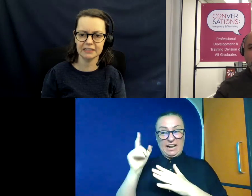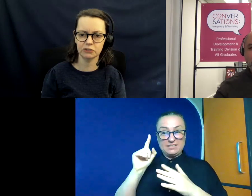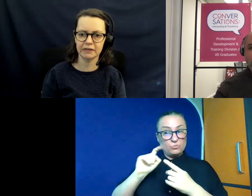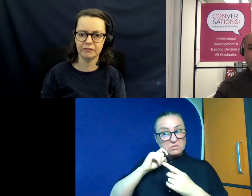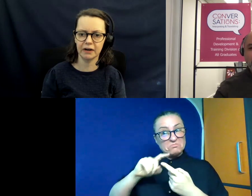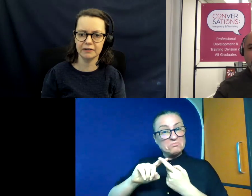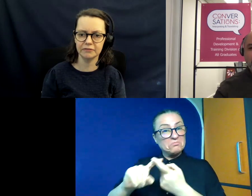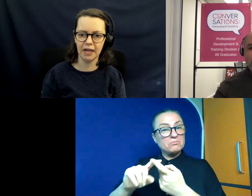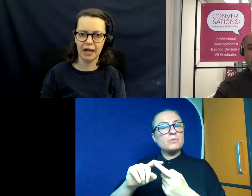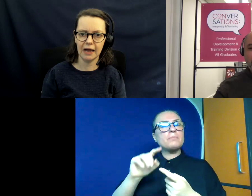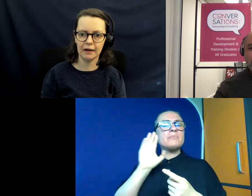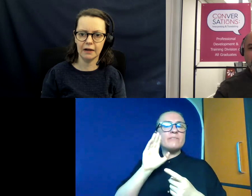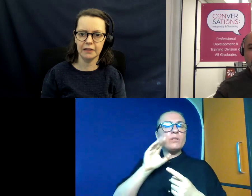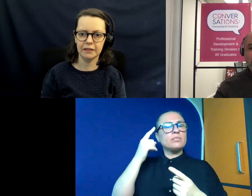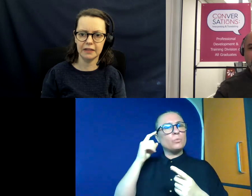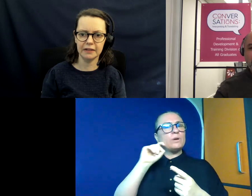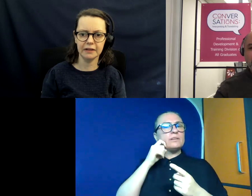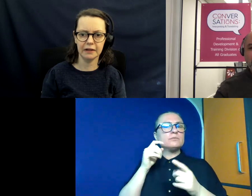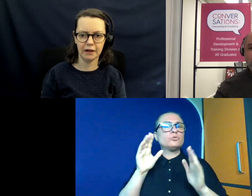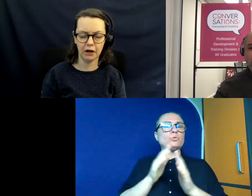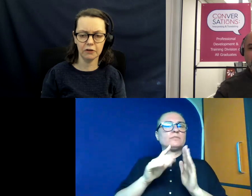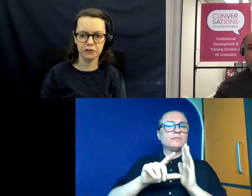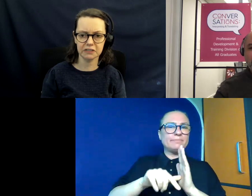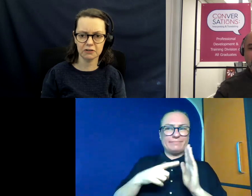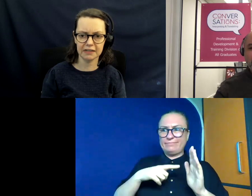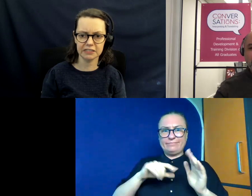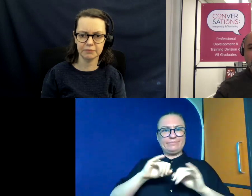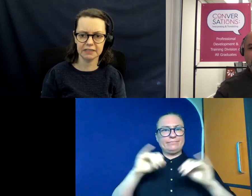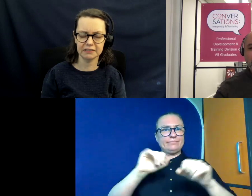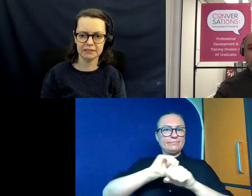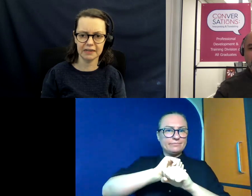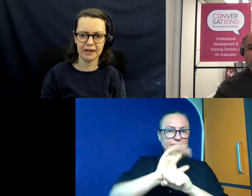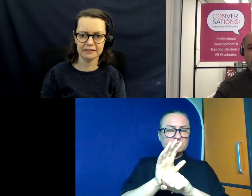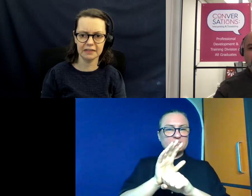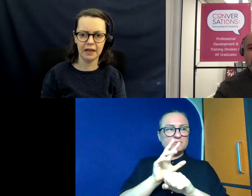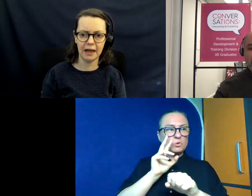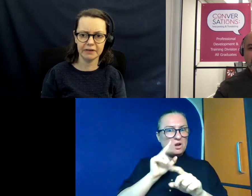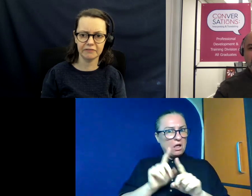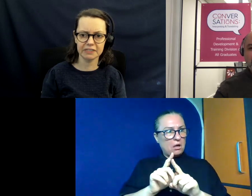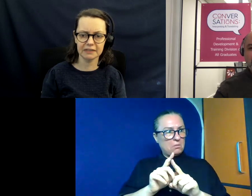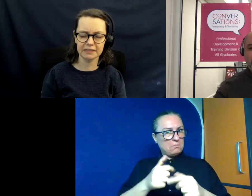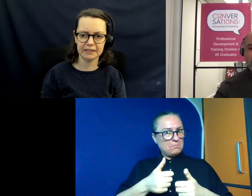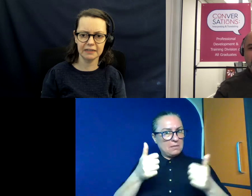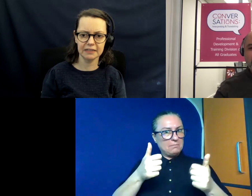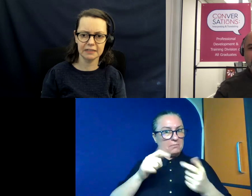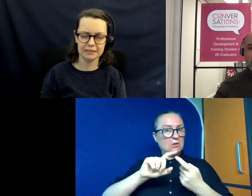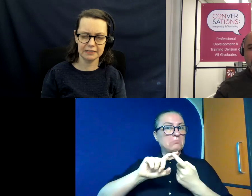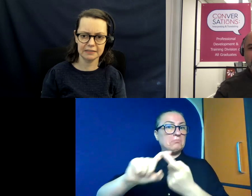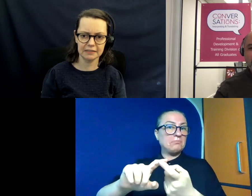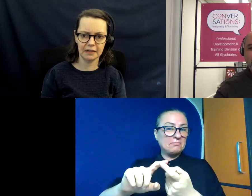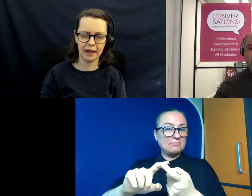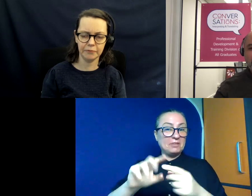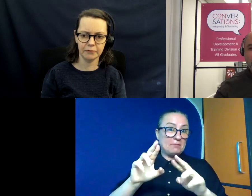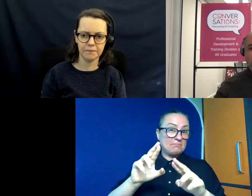at 6:25, the News in Auslan is presented and has happened every Sunday